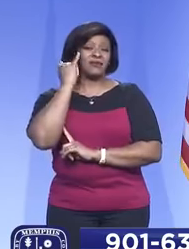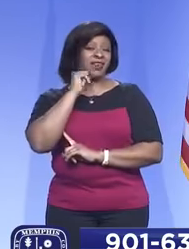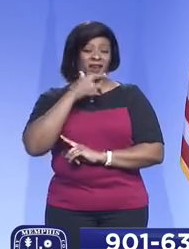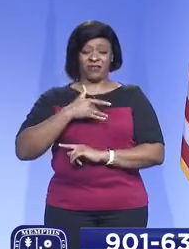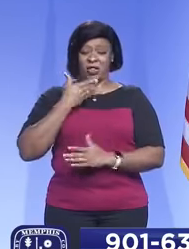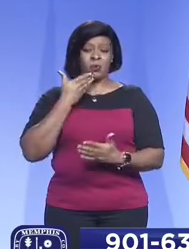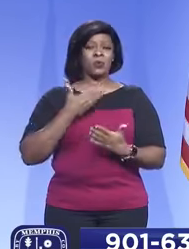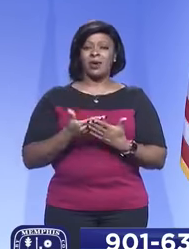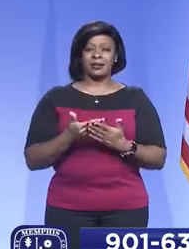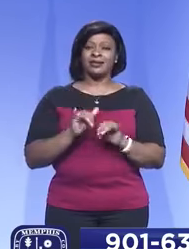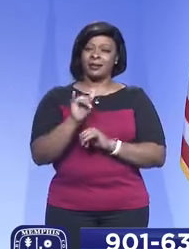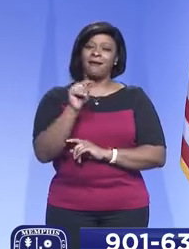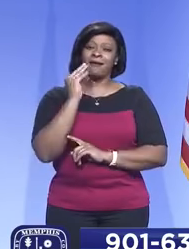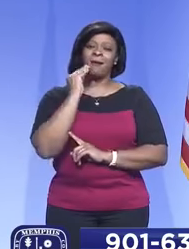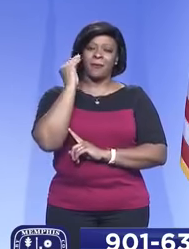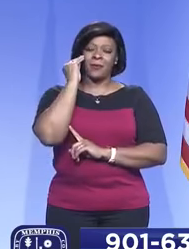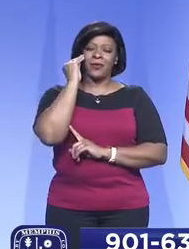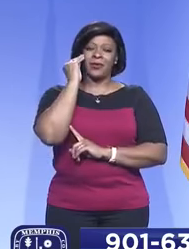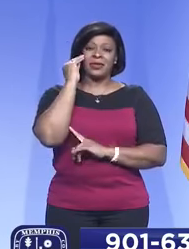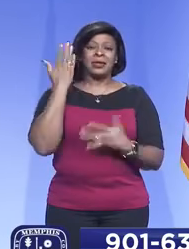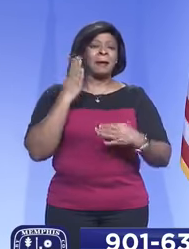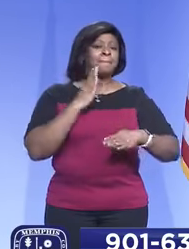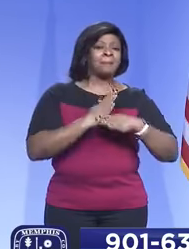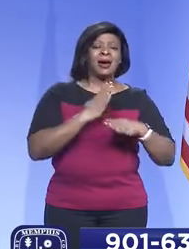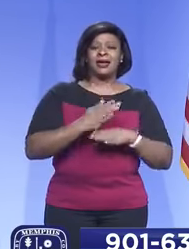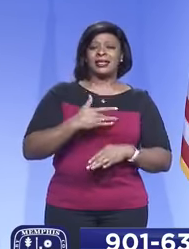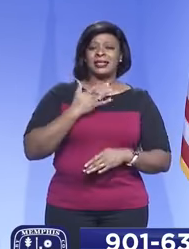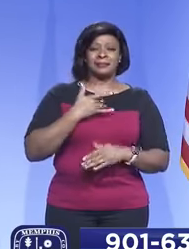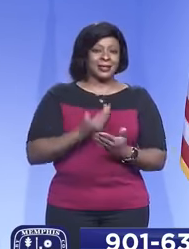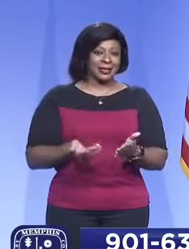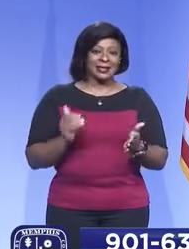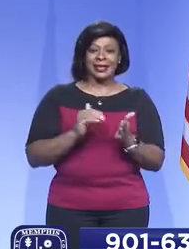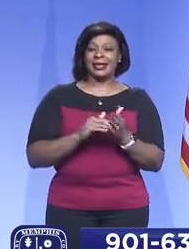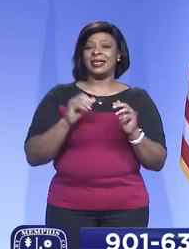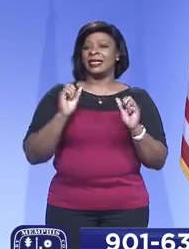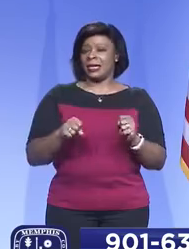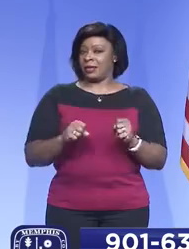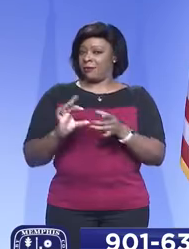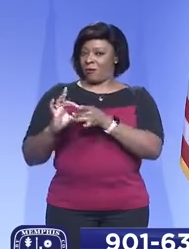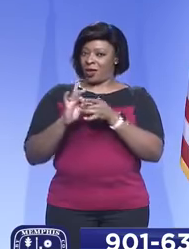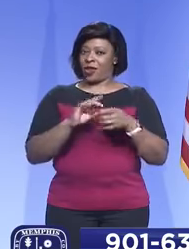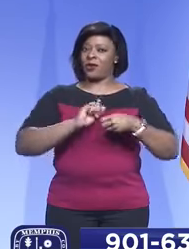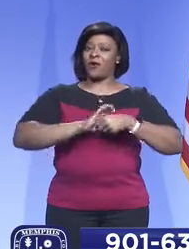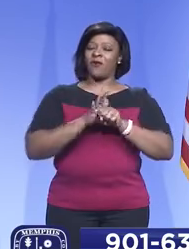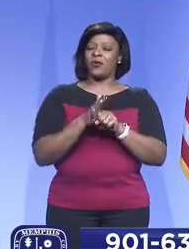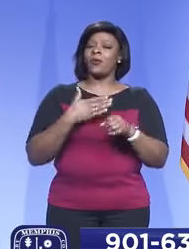not feel well at all. Very minor symptoms, again, can be COVID, and so